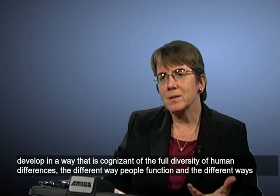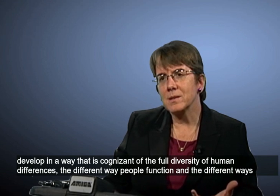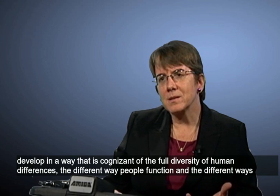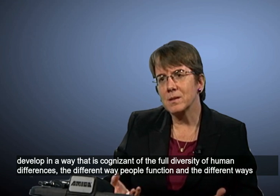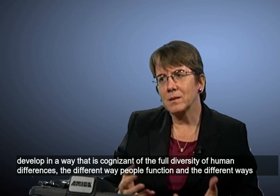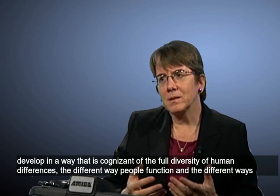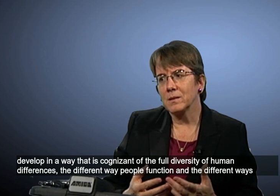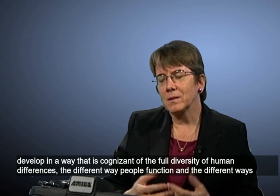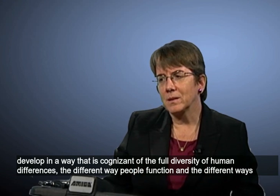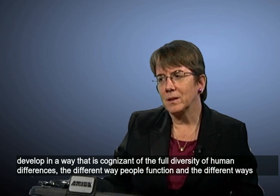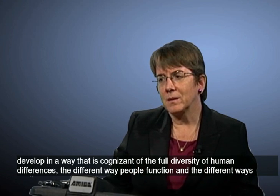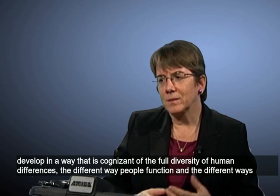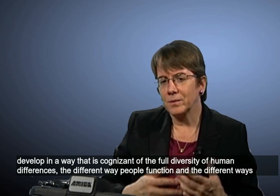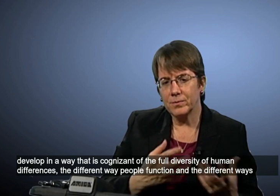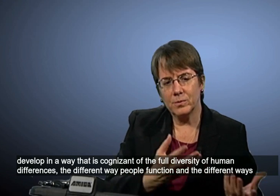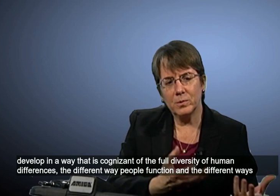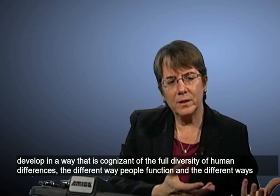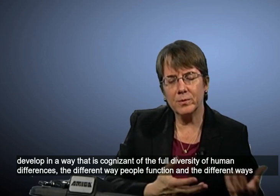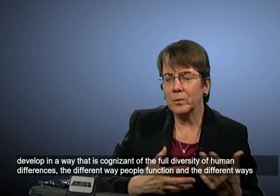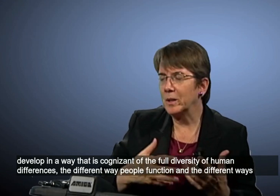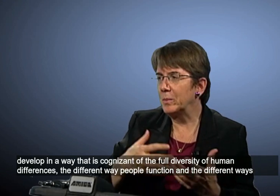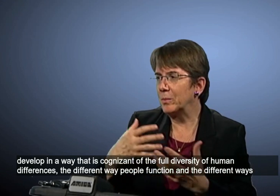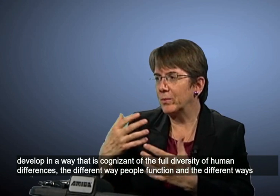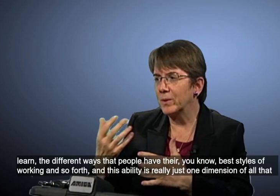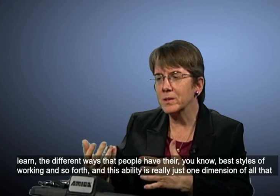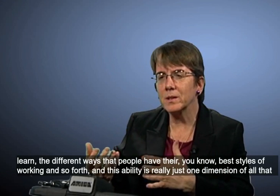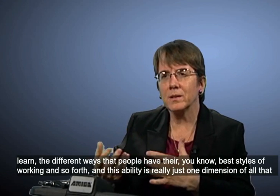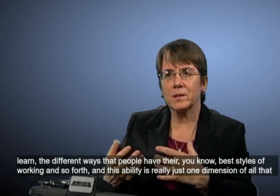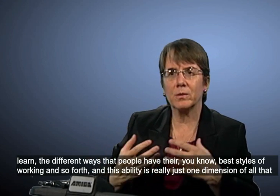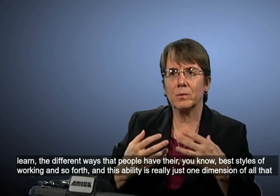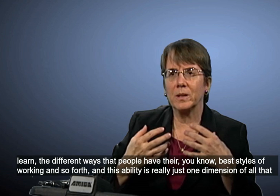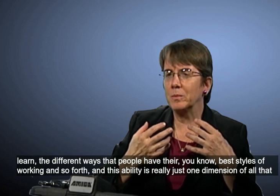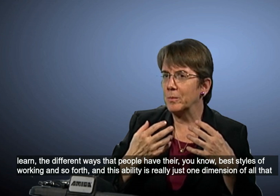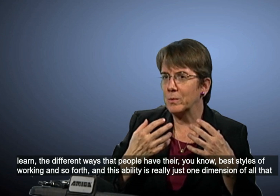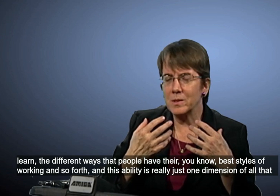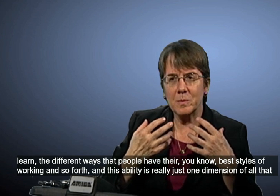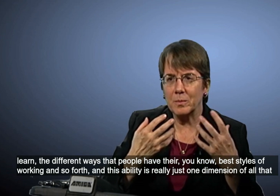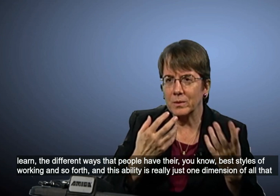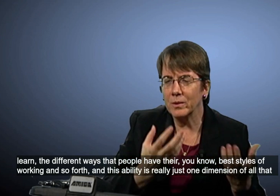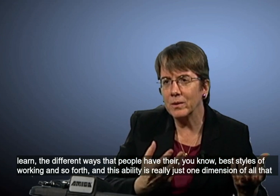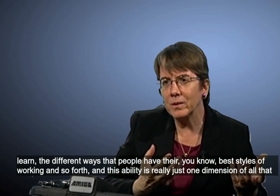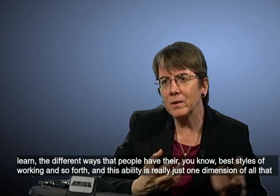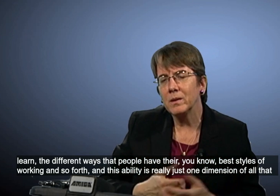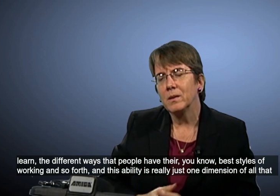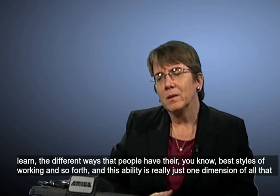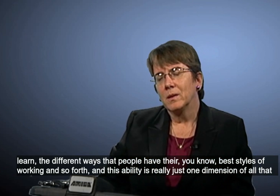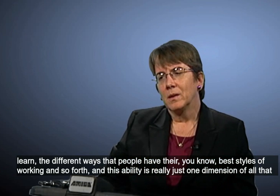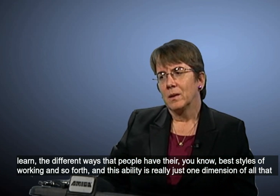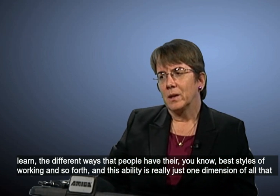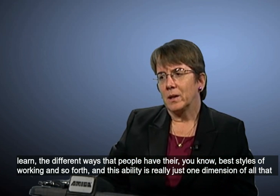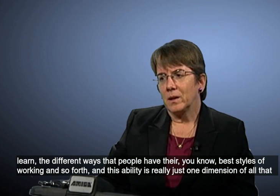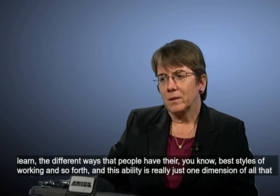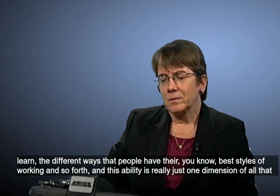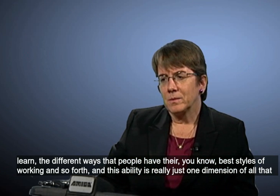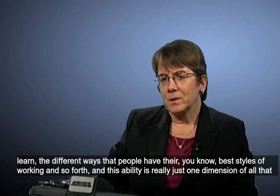differences, the different way people function, the different ways people learn, the